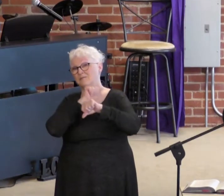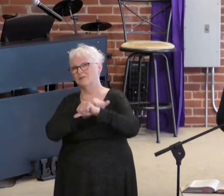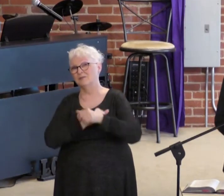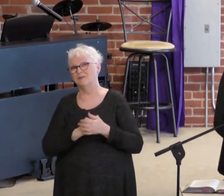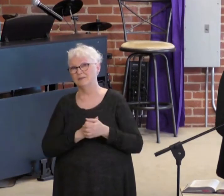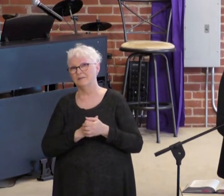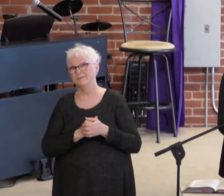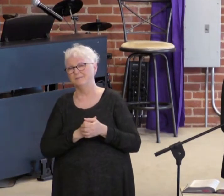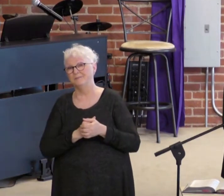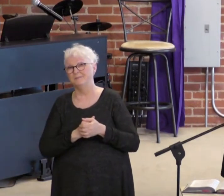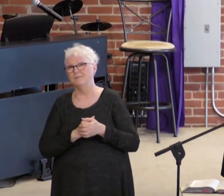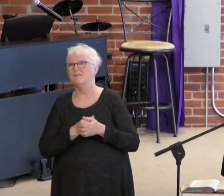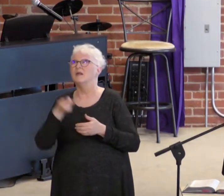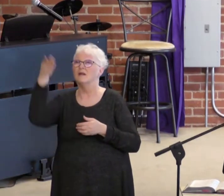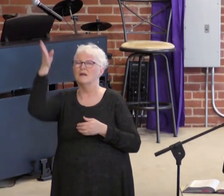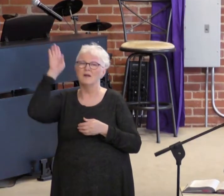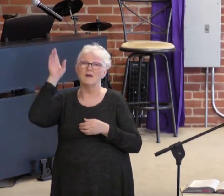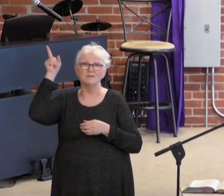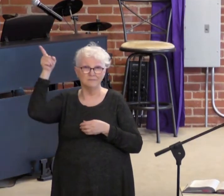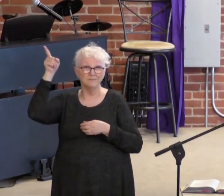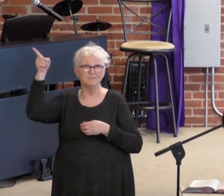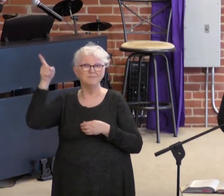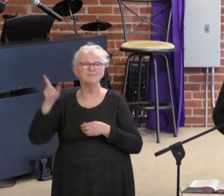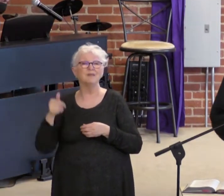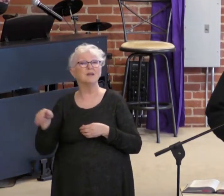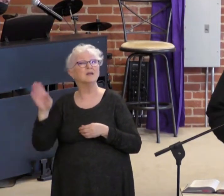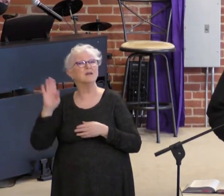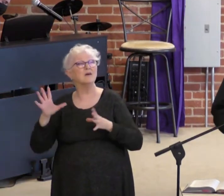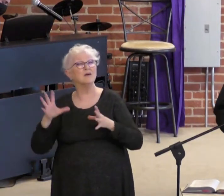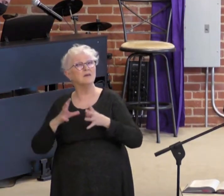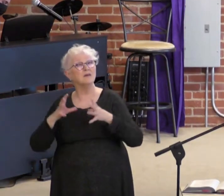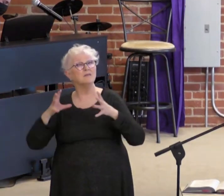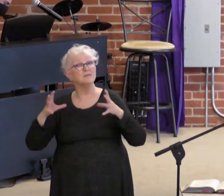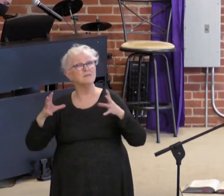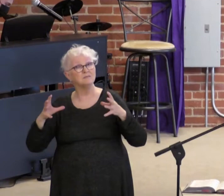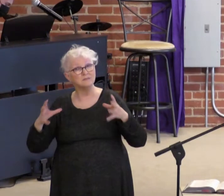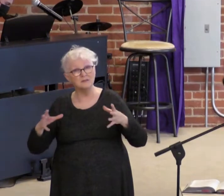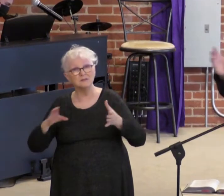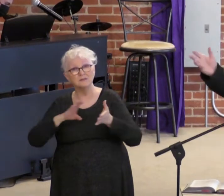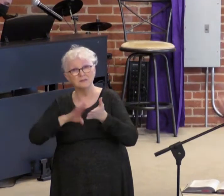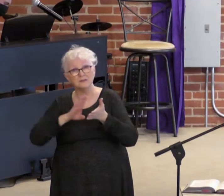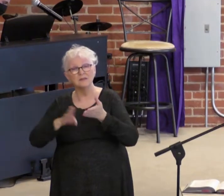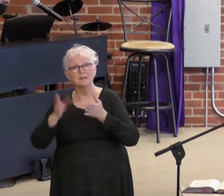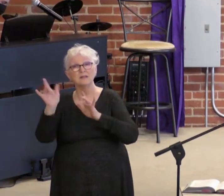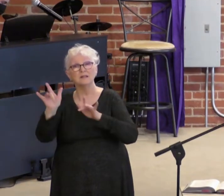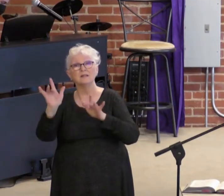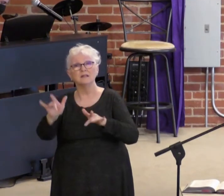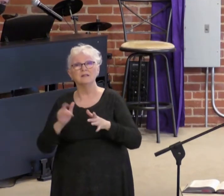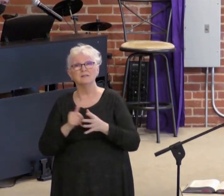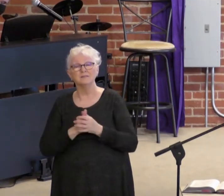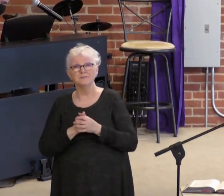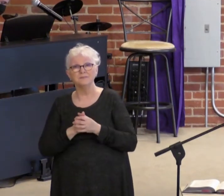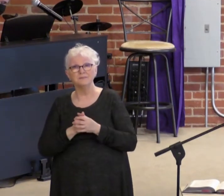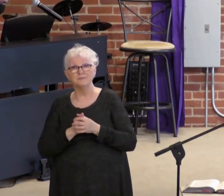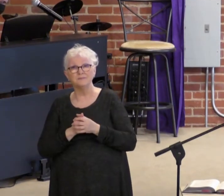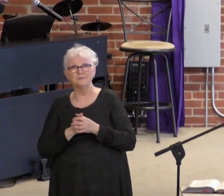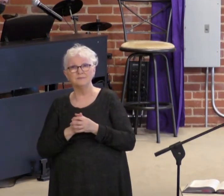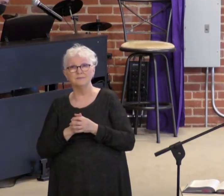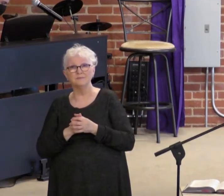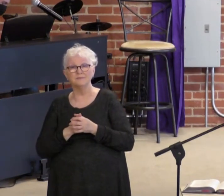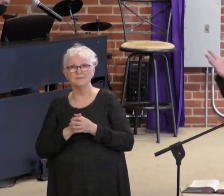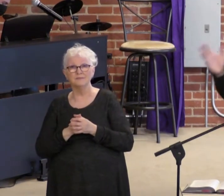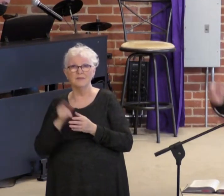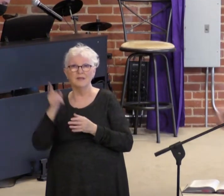is a God of abundance. God is a God of forgiveness and mercy. He's plenteous in mercy.